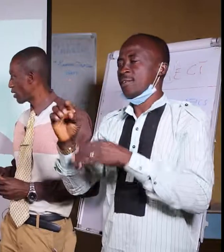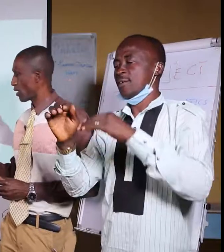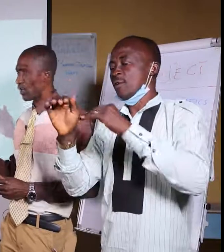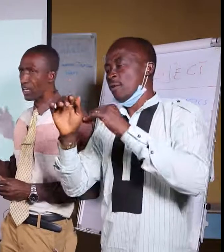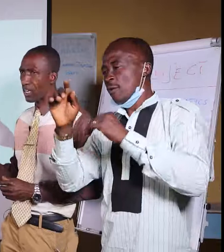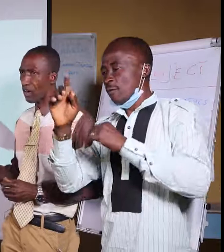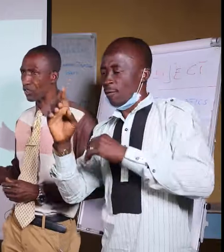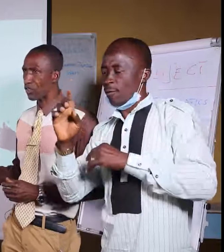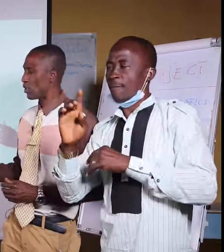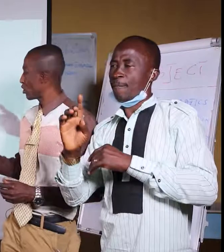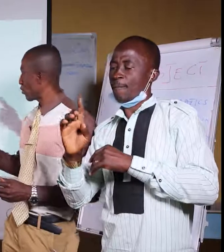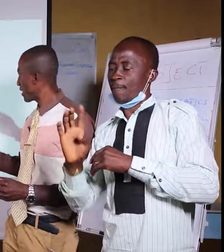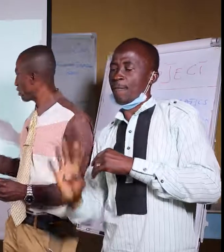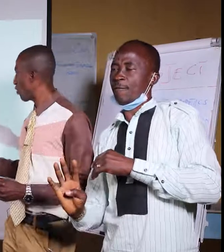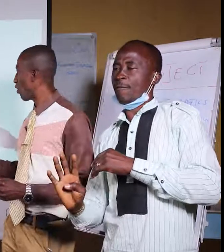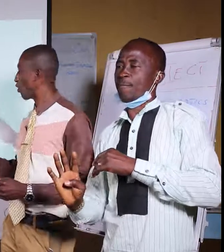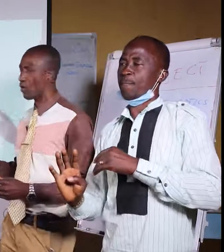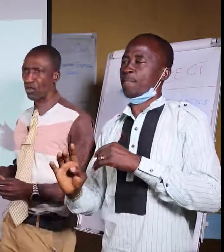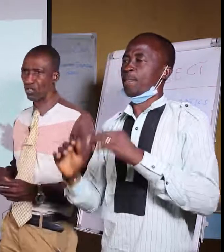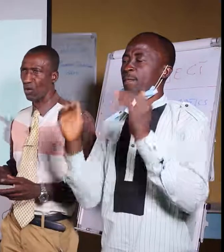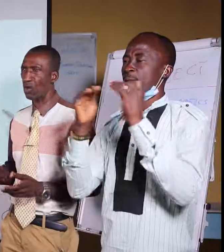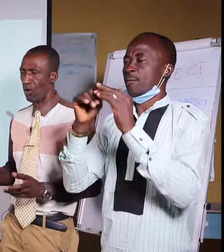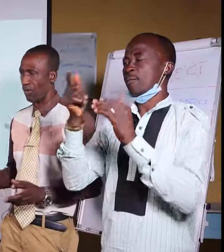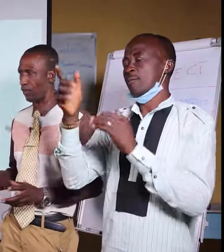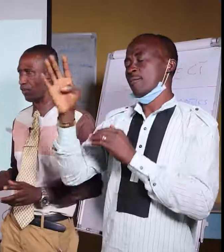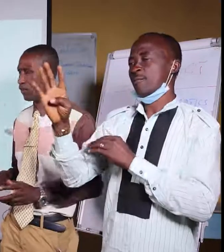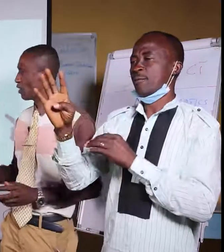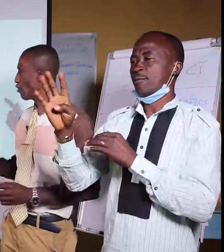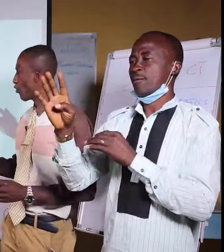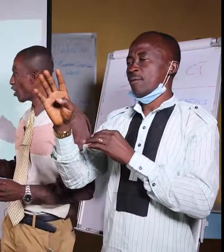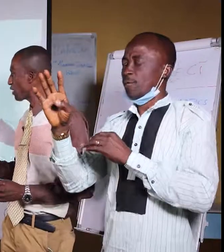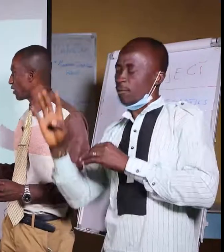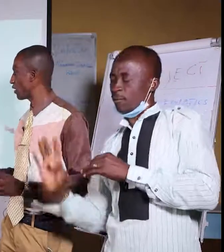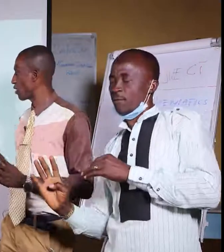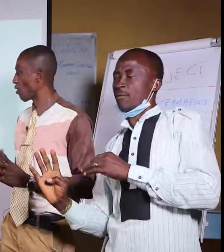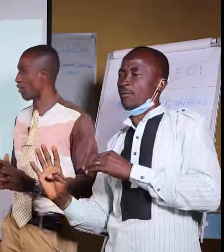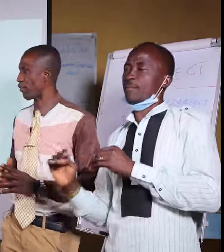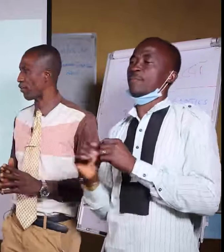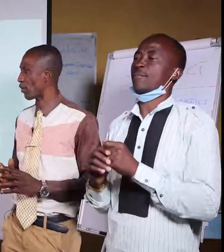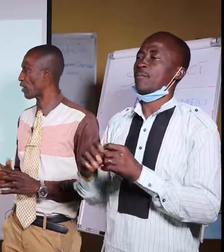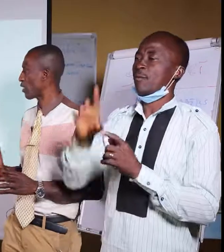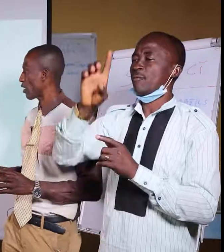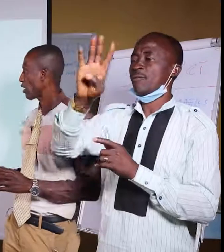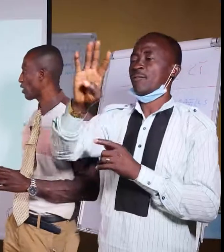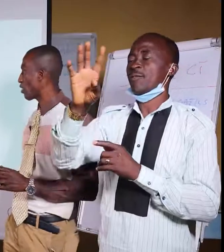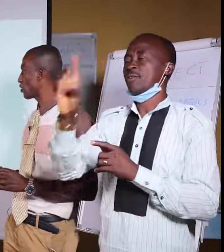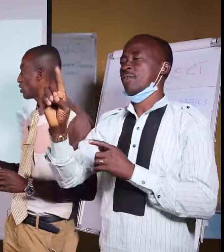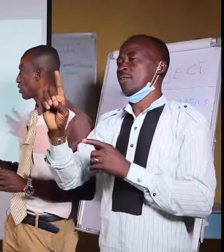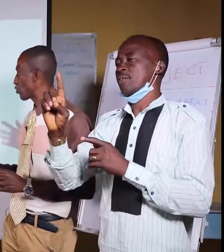4 equals 24 also over 4. 4d over 4